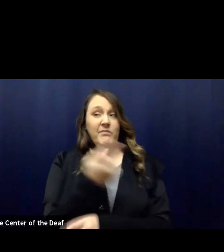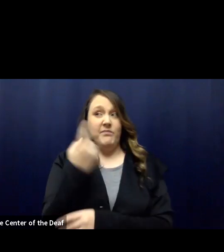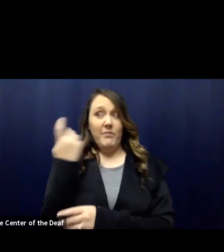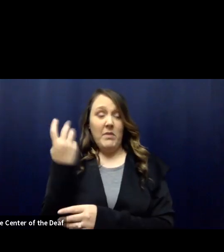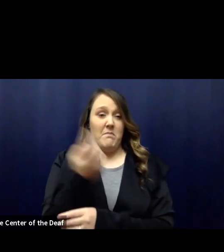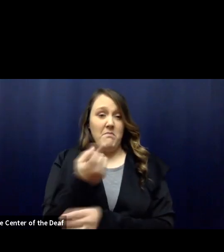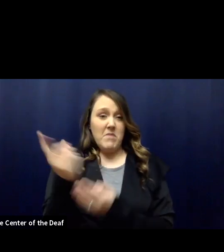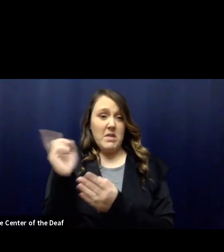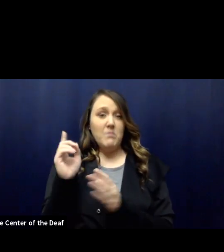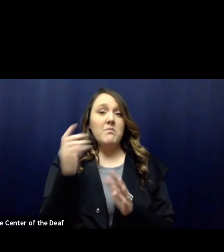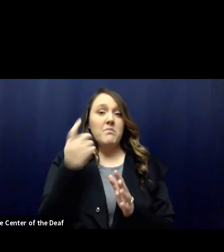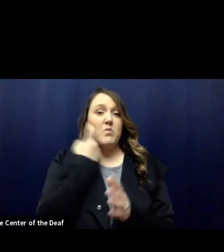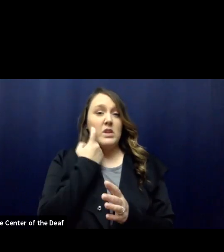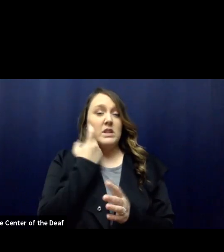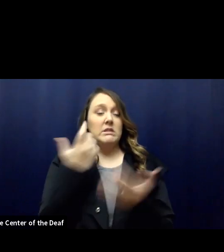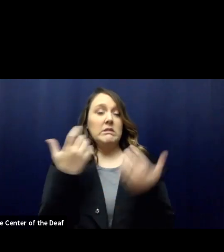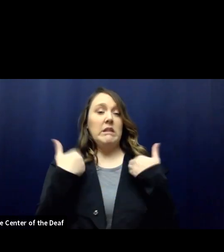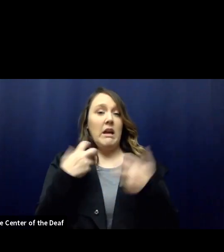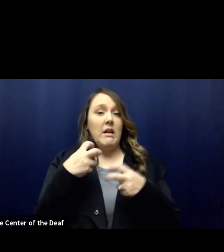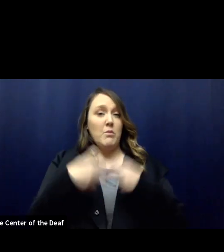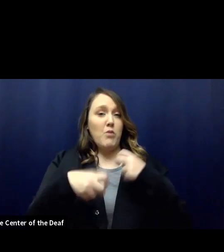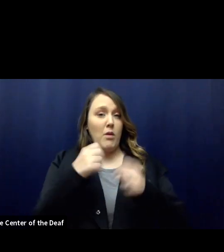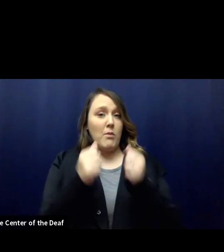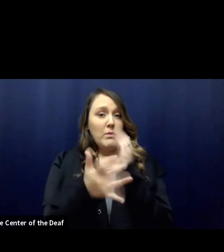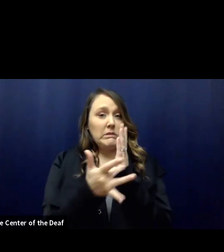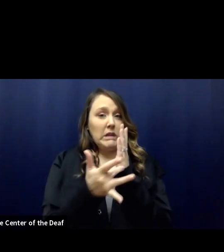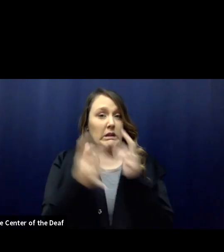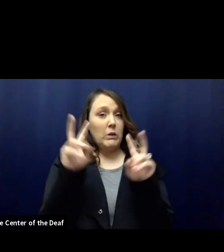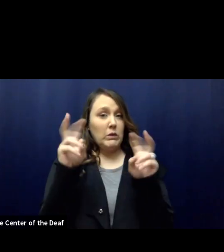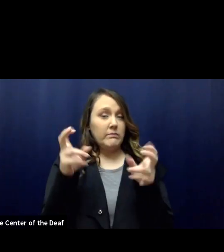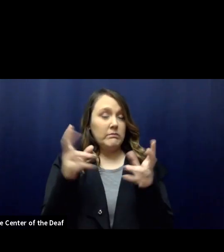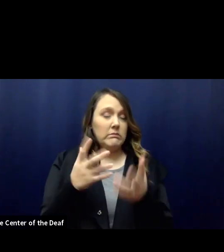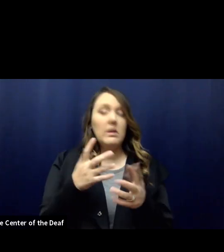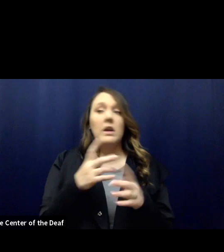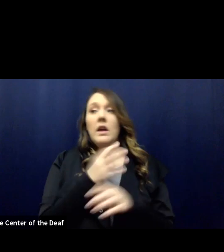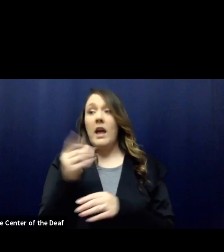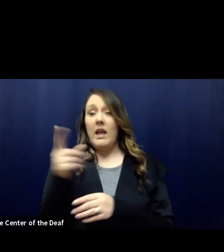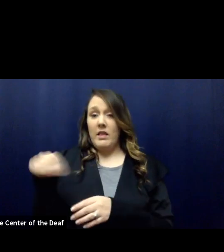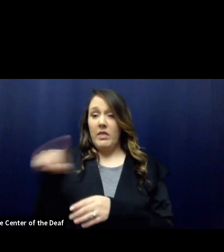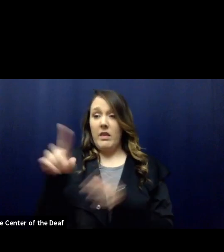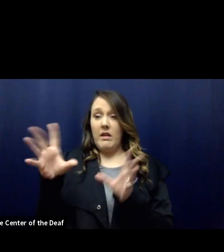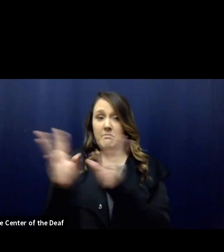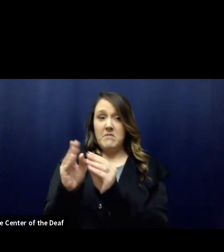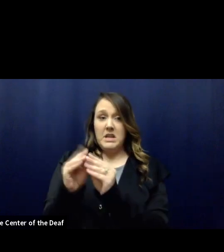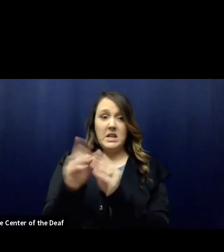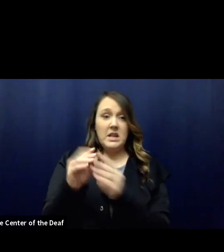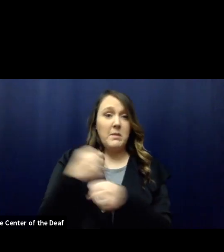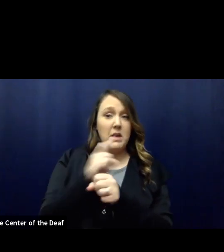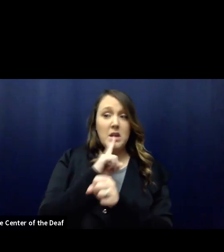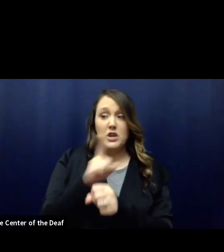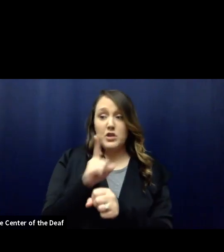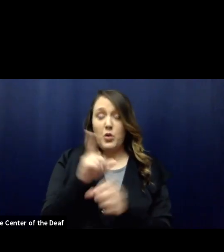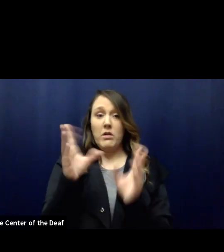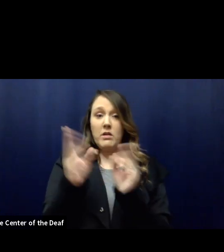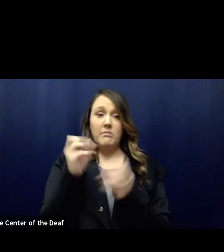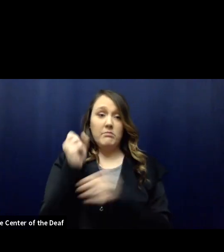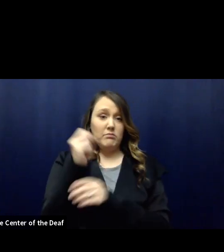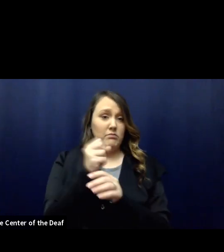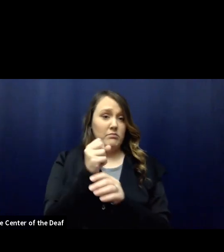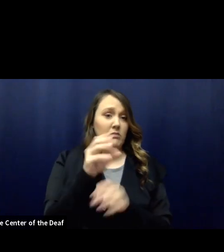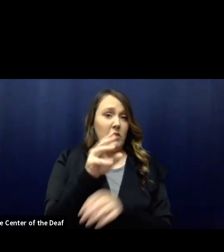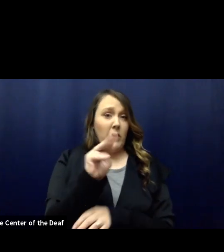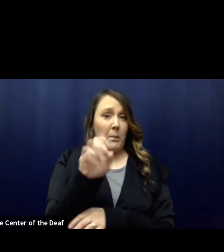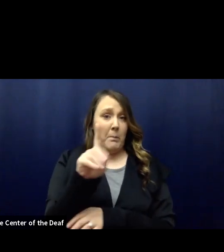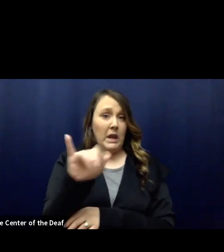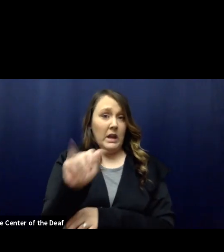outage, and these two groups came together quickly and efficiently in order to ensure that our media briefing was able to happen on time.